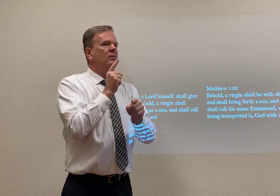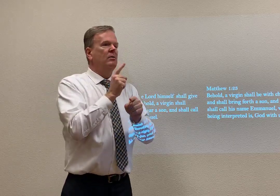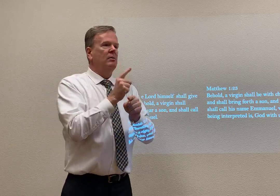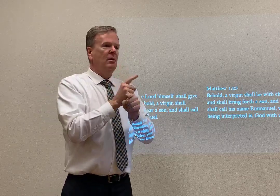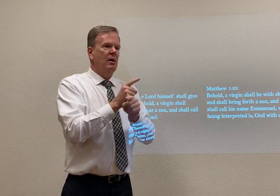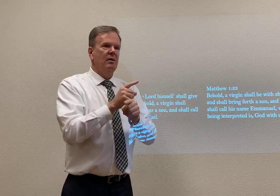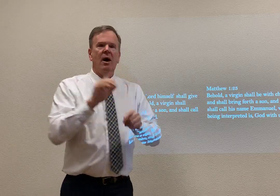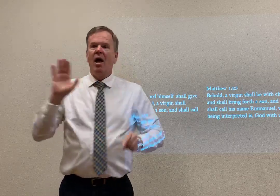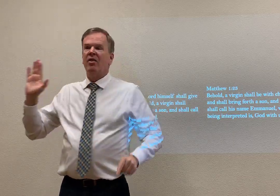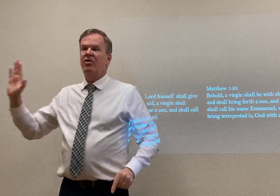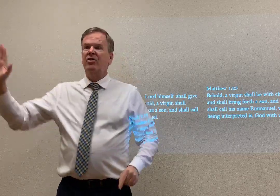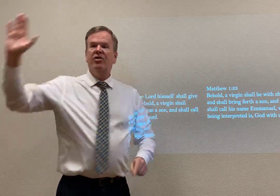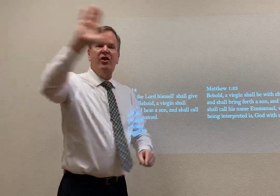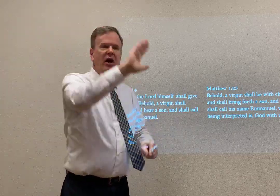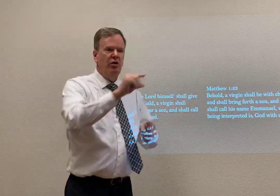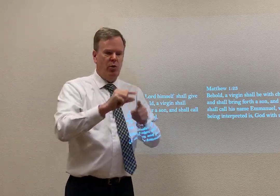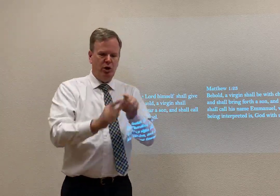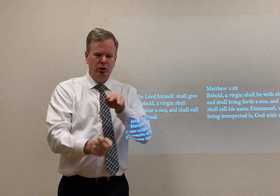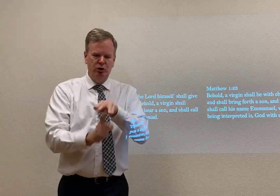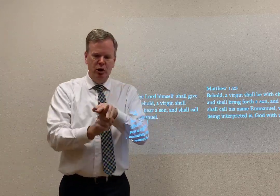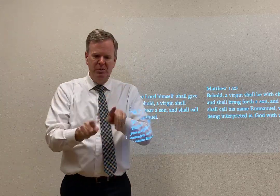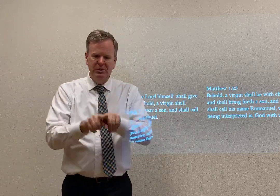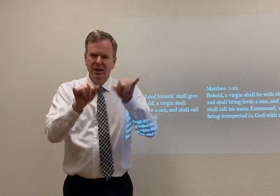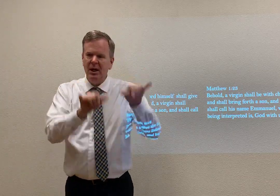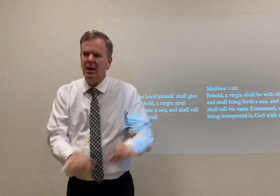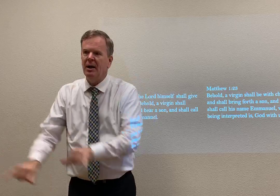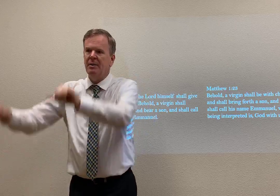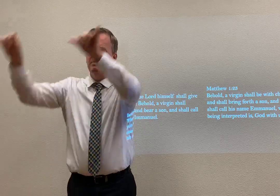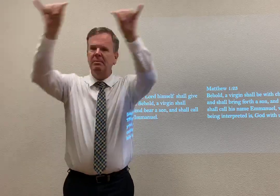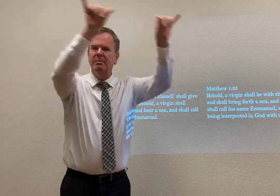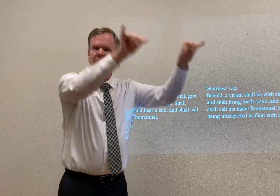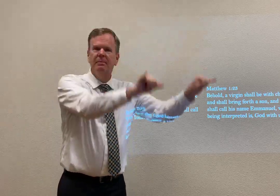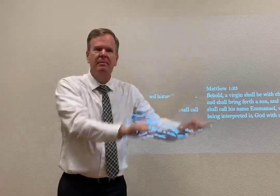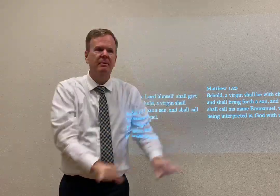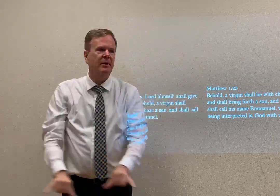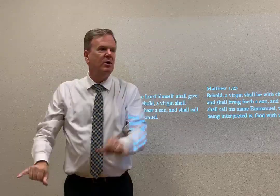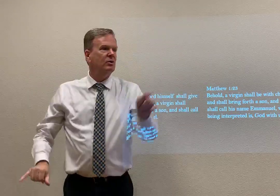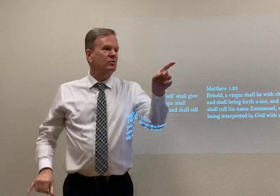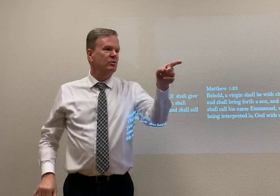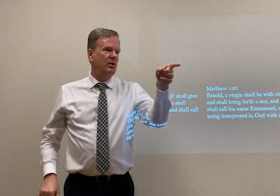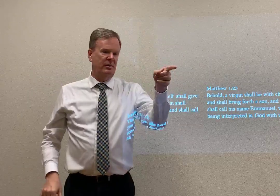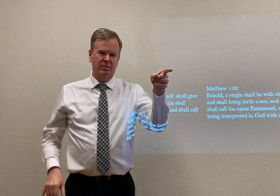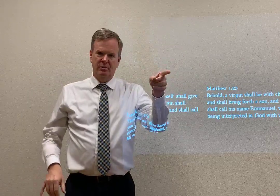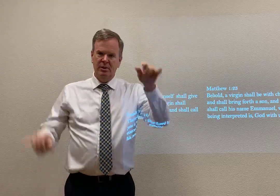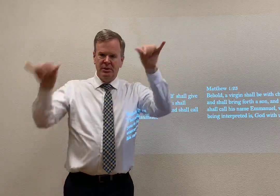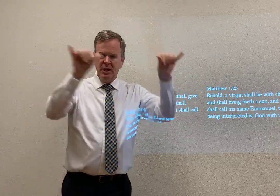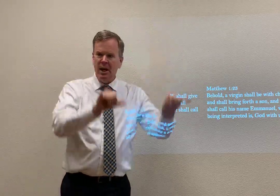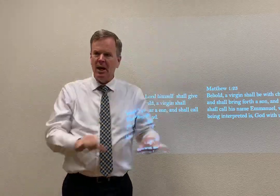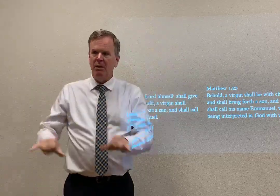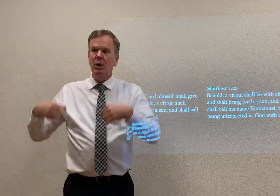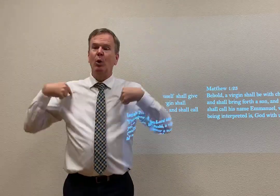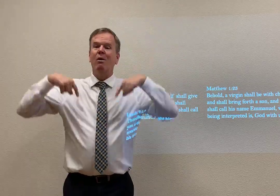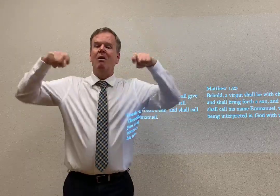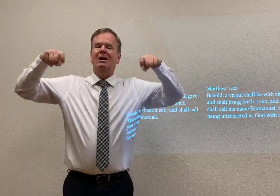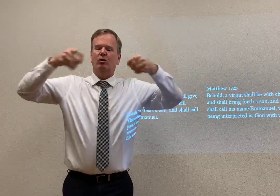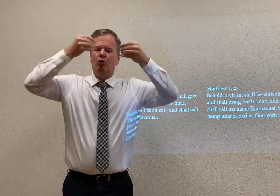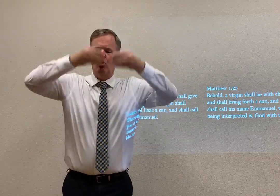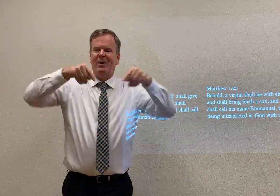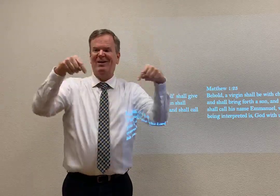Bible. That's right. That's right. Every one of those Bibles, they have the same Acts 2:38 in. You're correct. Every one of those Bibles has